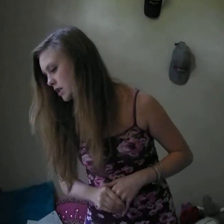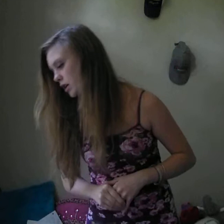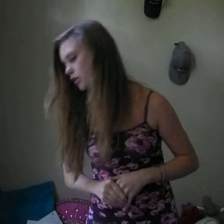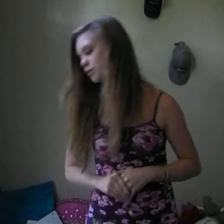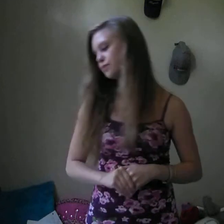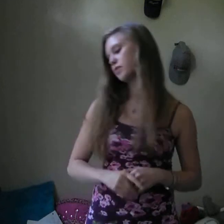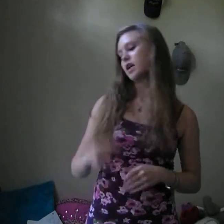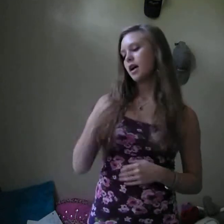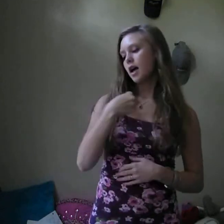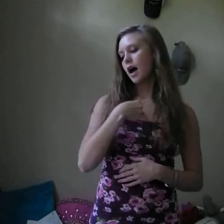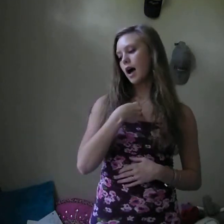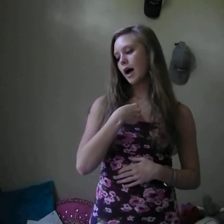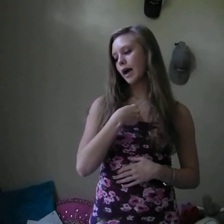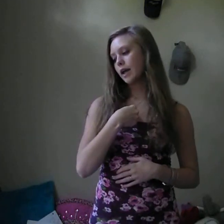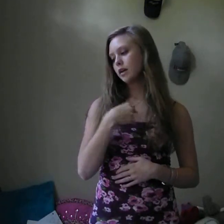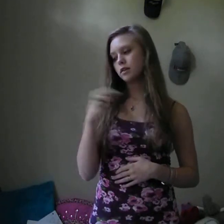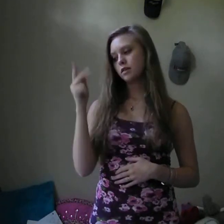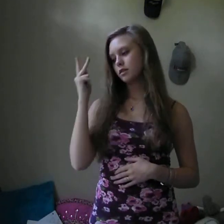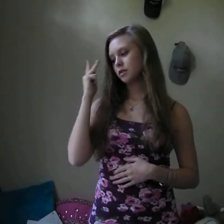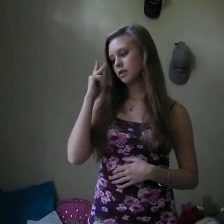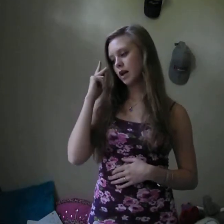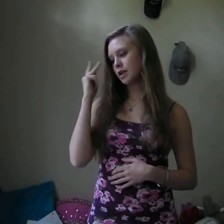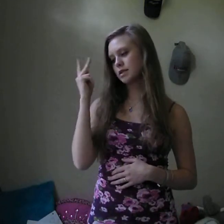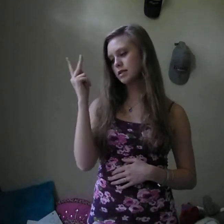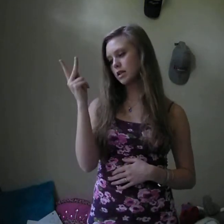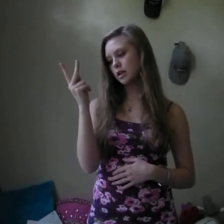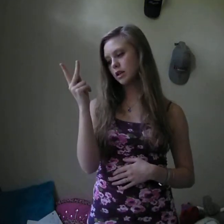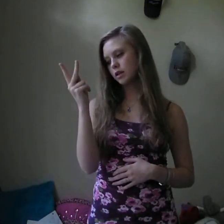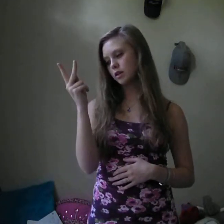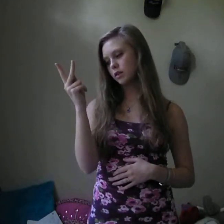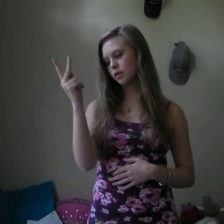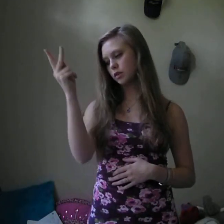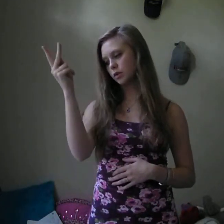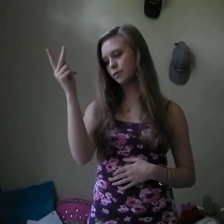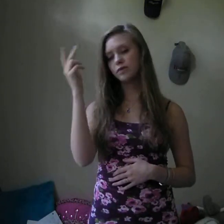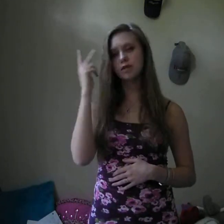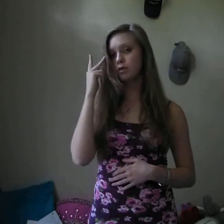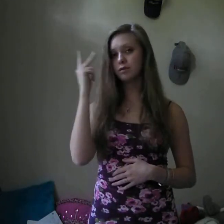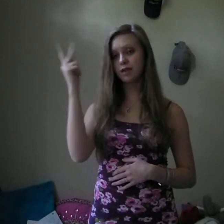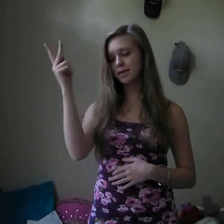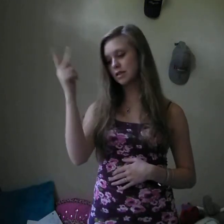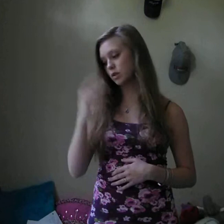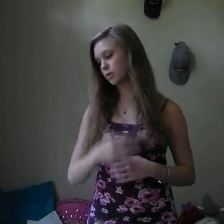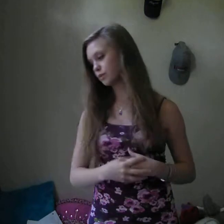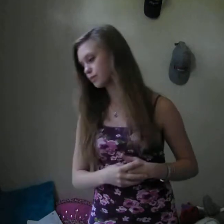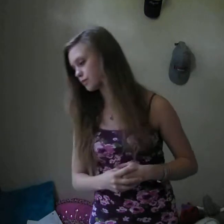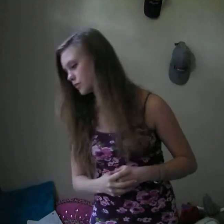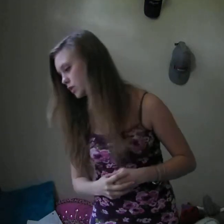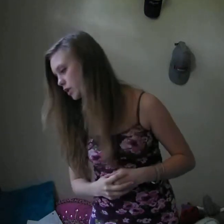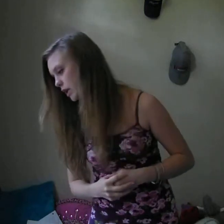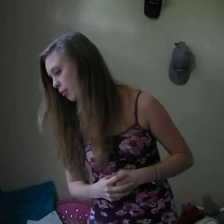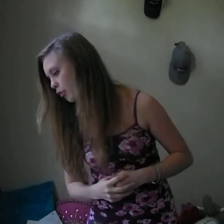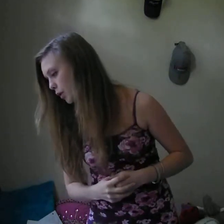see you, I not see you. So, not see you. You learned that before.